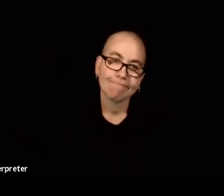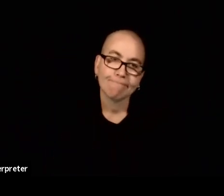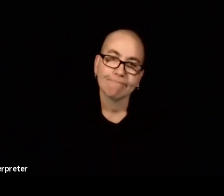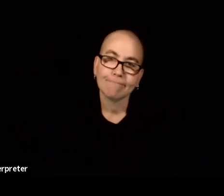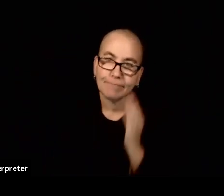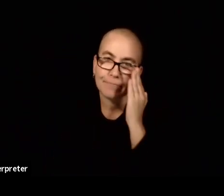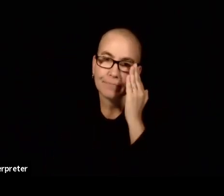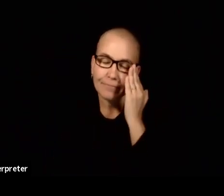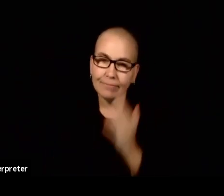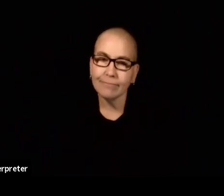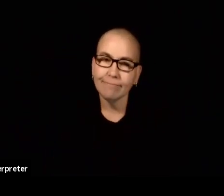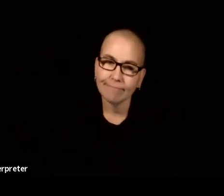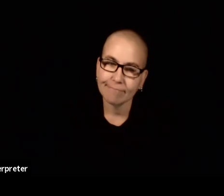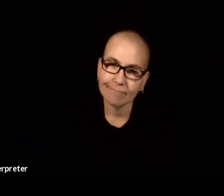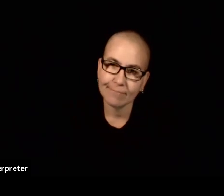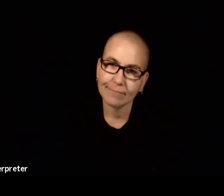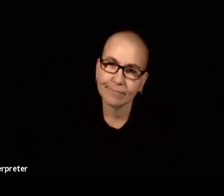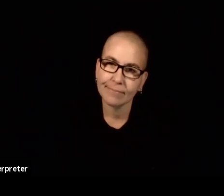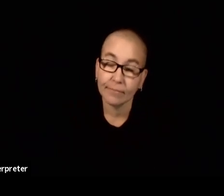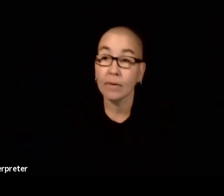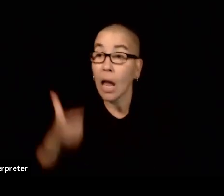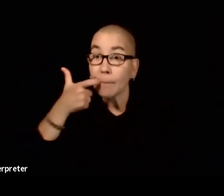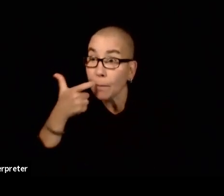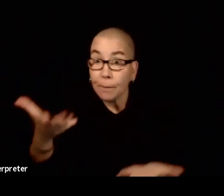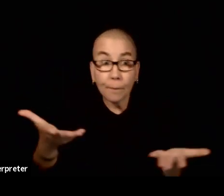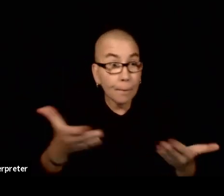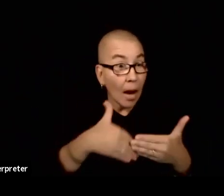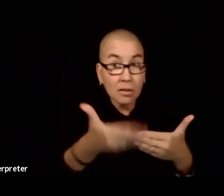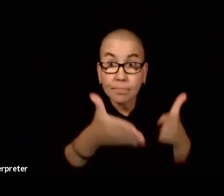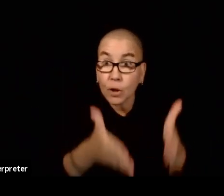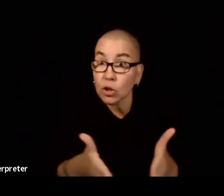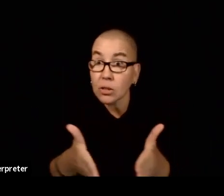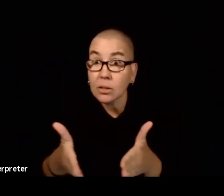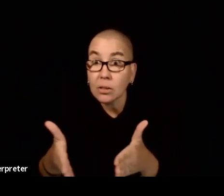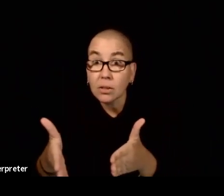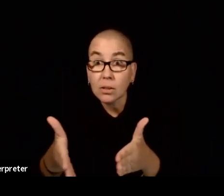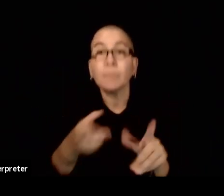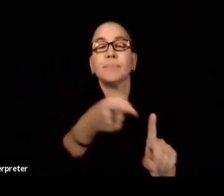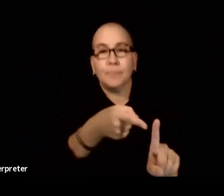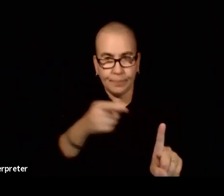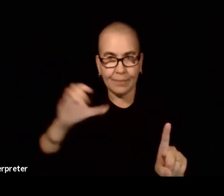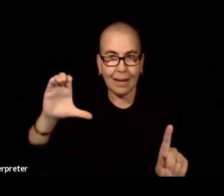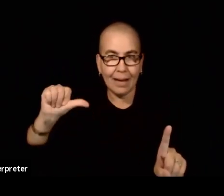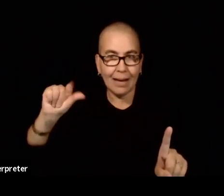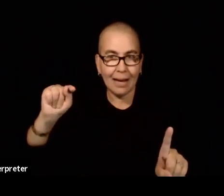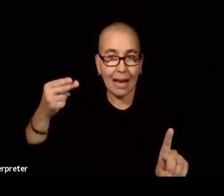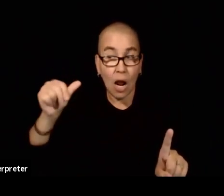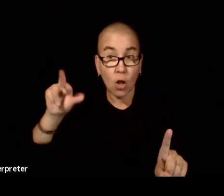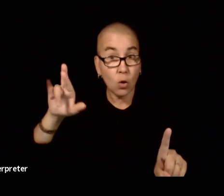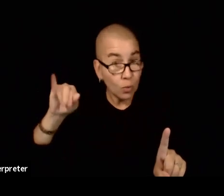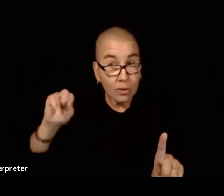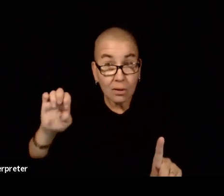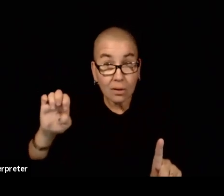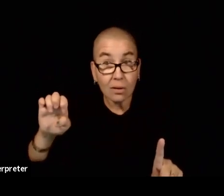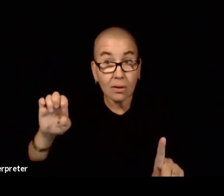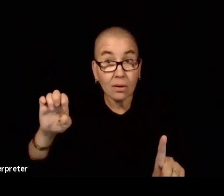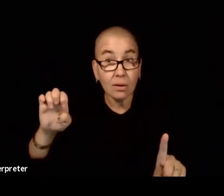Thank you. And our next question comes from the line of Catherine Rickett with Minnesota Public Radio. Your line is open. Please go